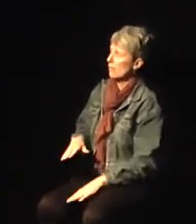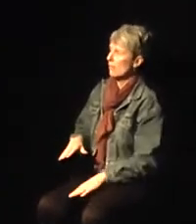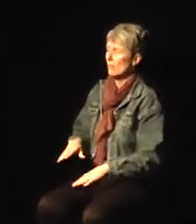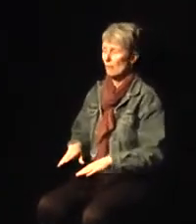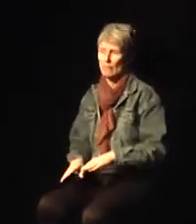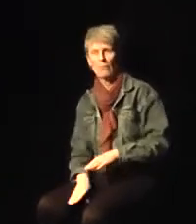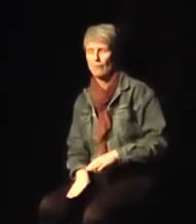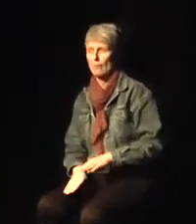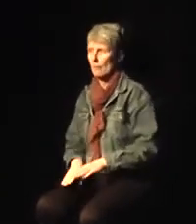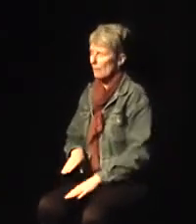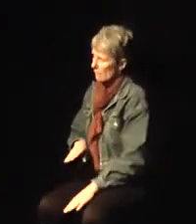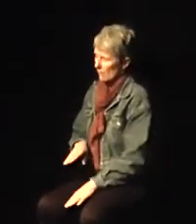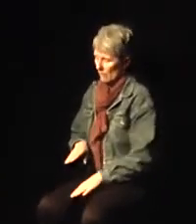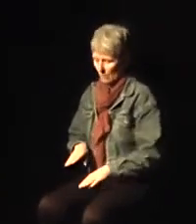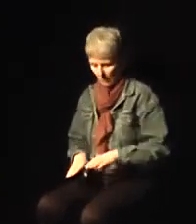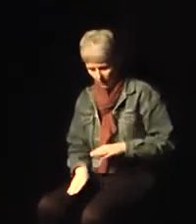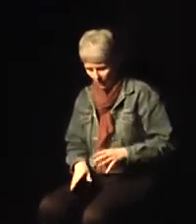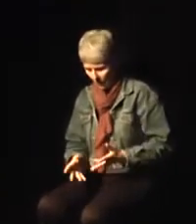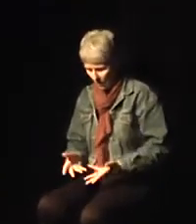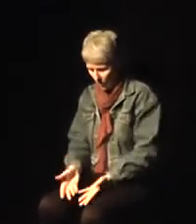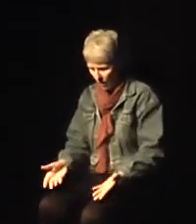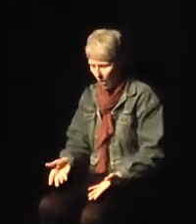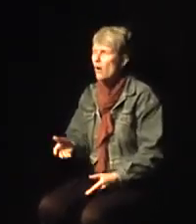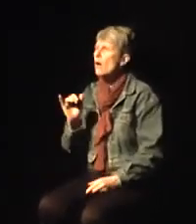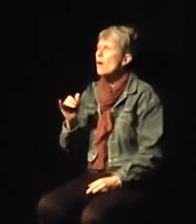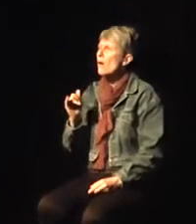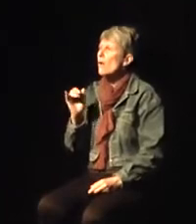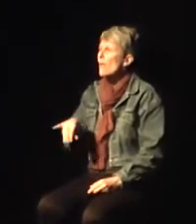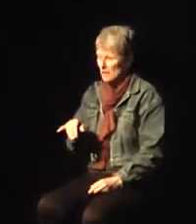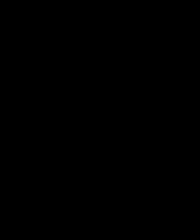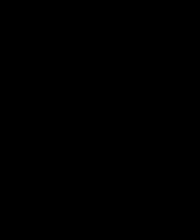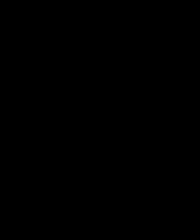step. Oh God, I think, I'm running through a front garden?